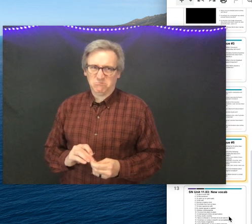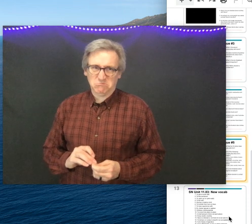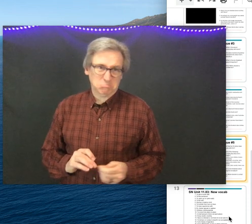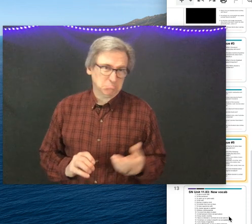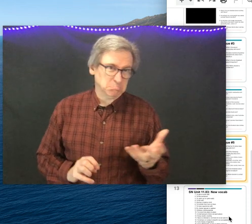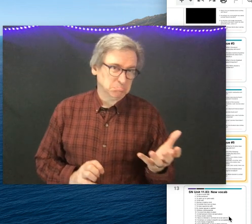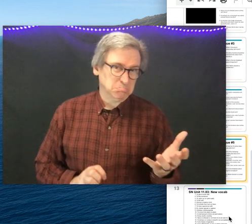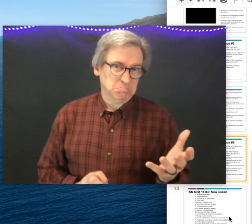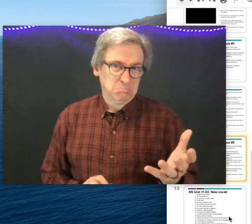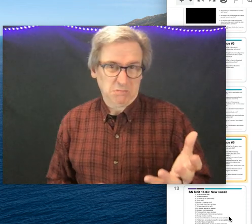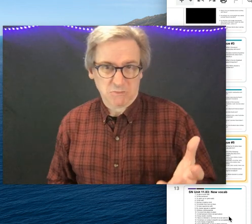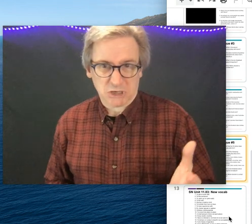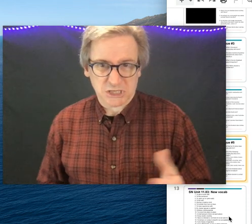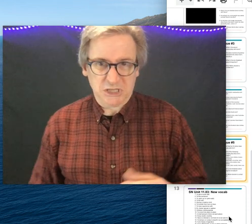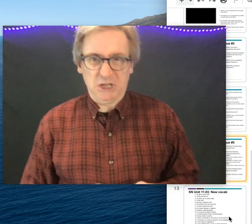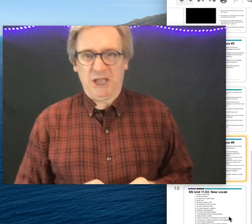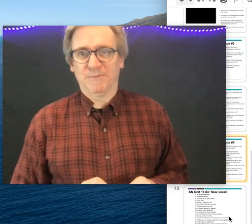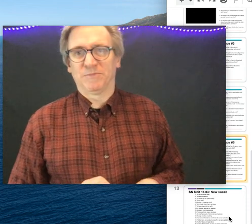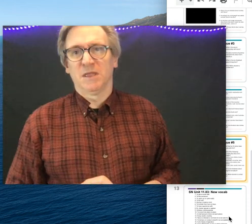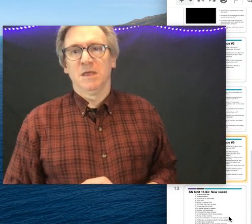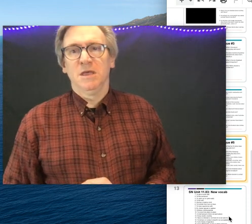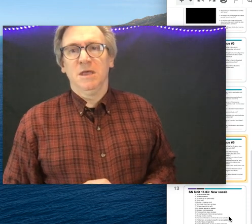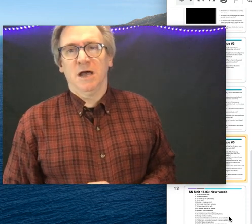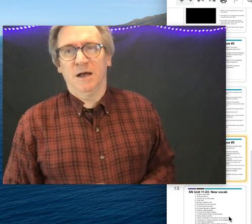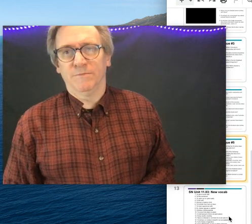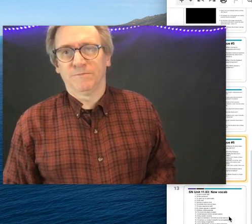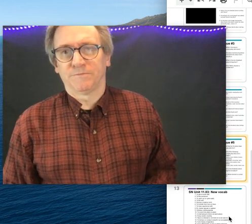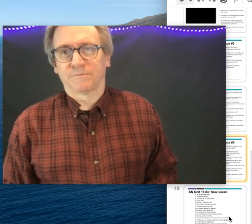video. I'm trusting that you can.